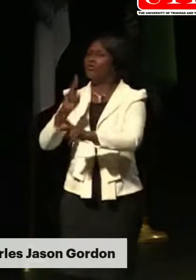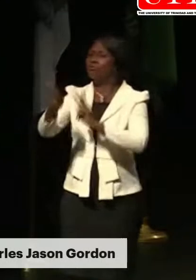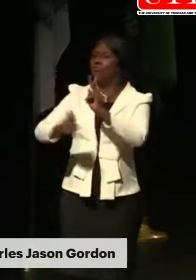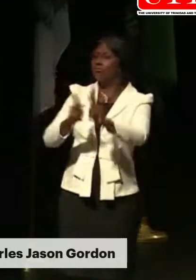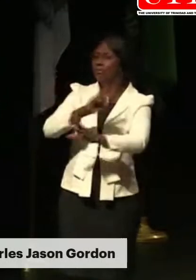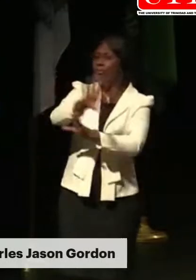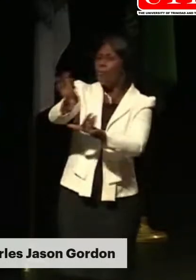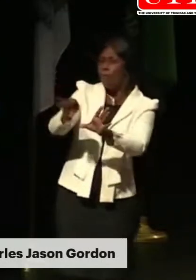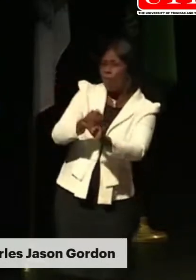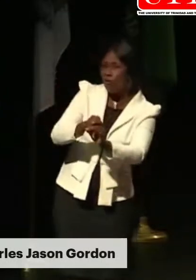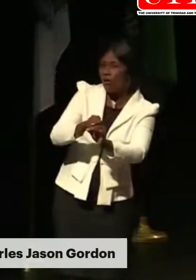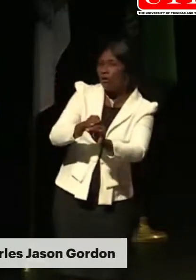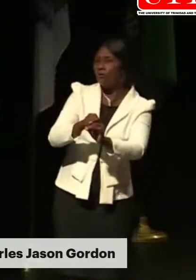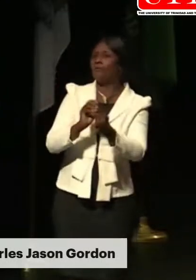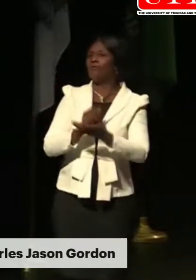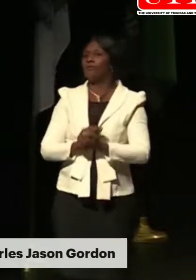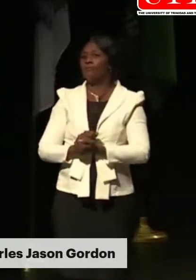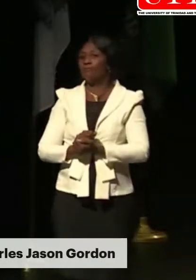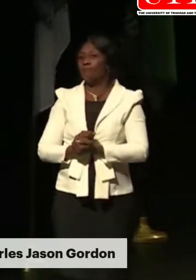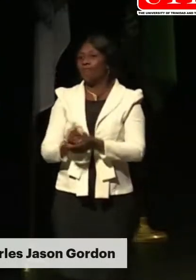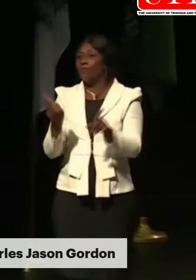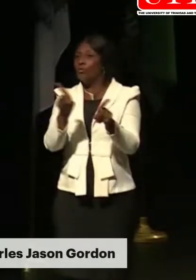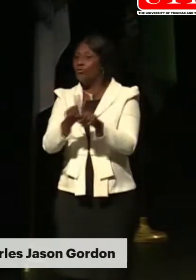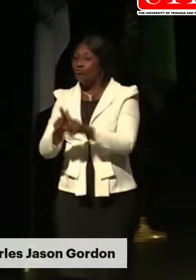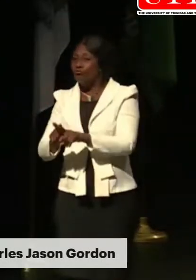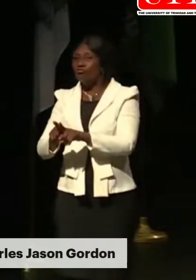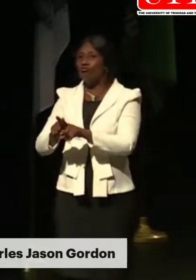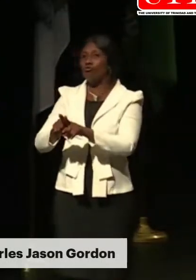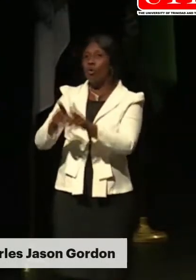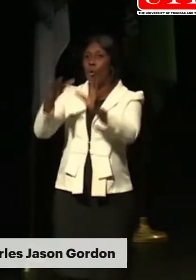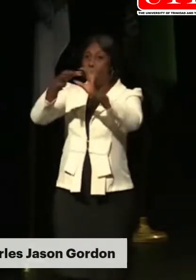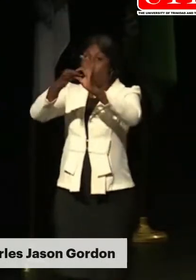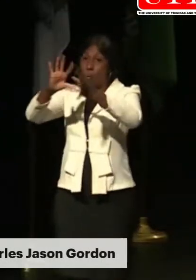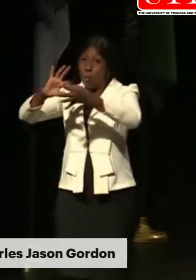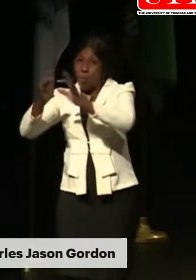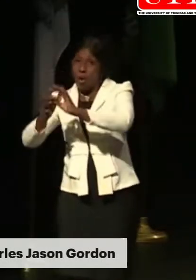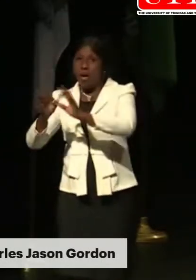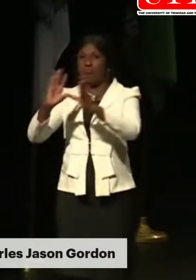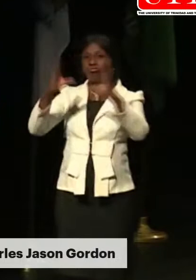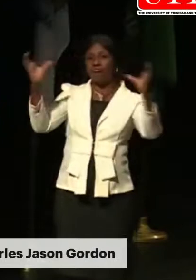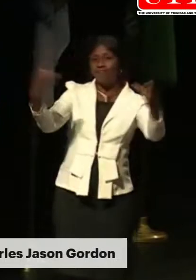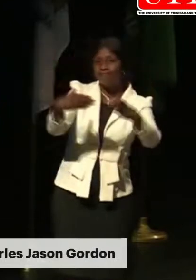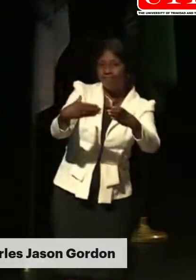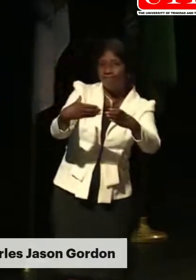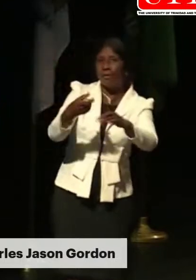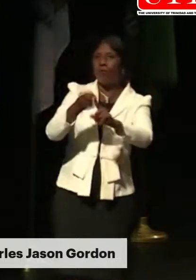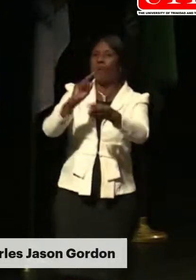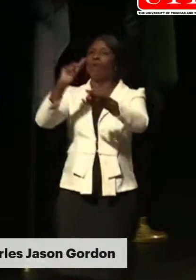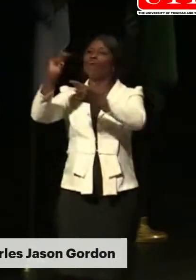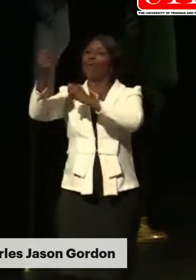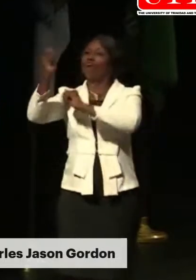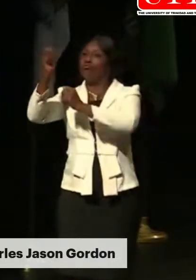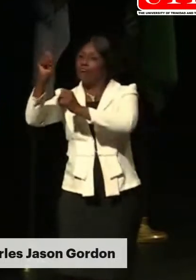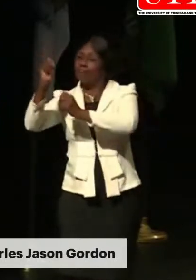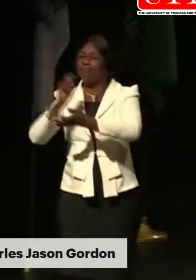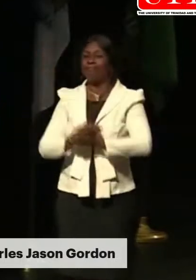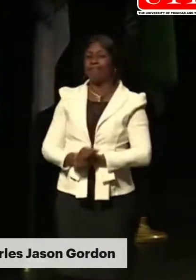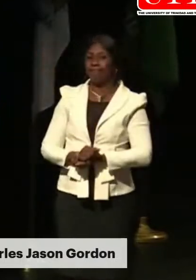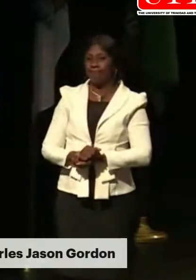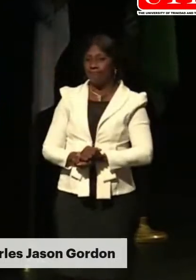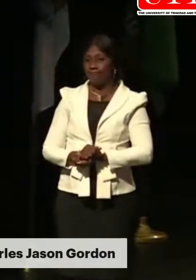Spain and the Trinidad and Tobago Olympic Committee, both of which honored him for his initiative.